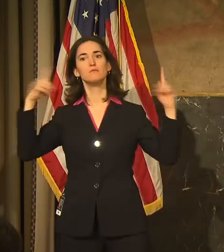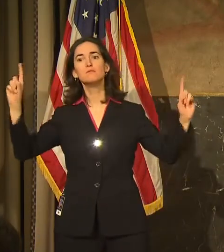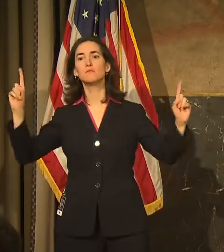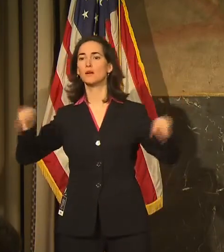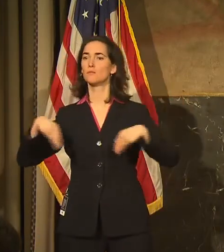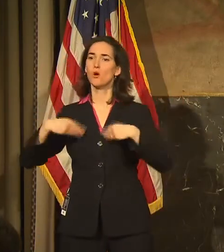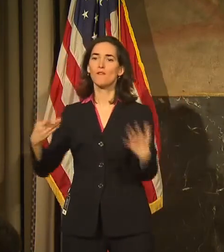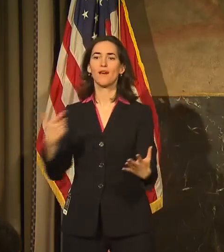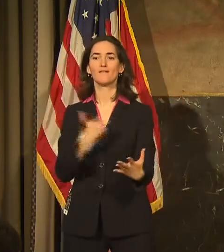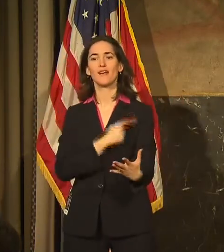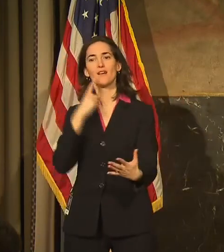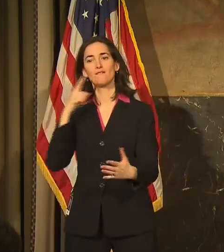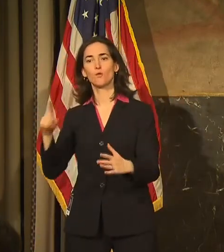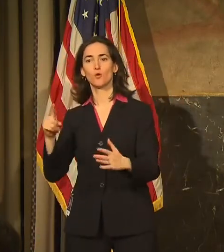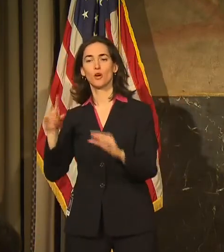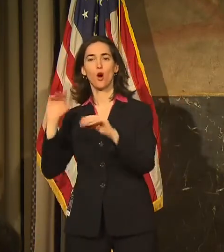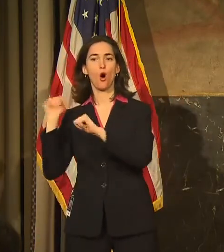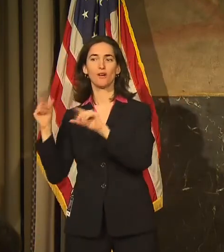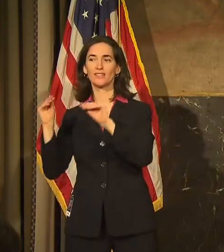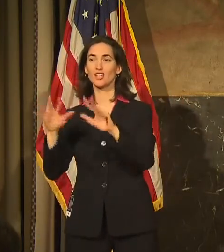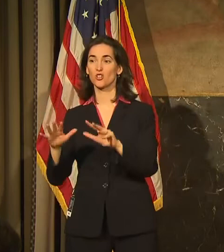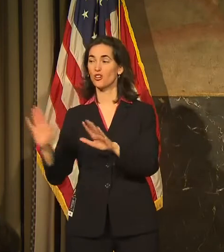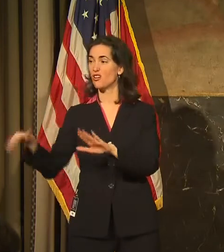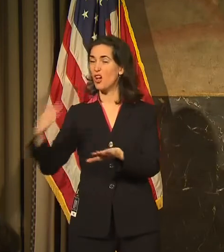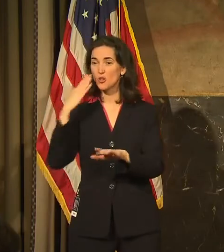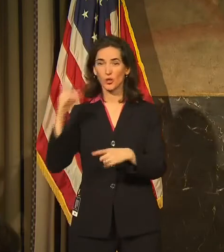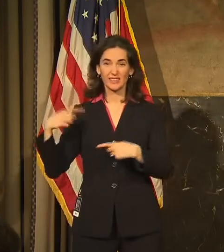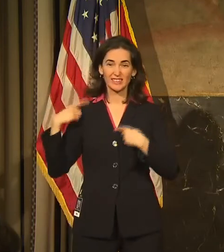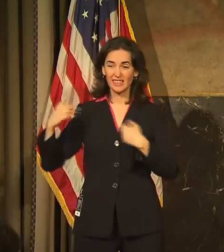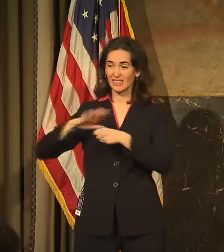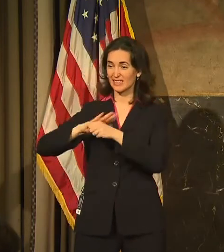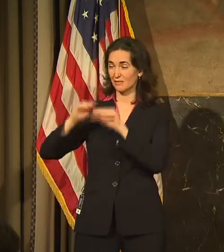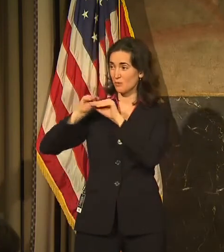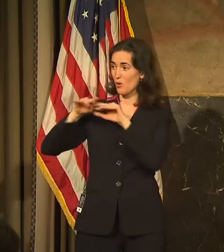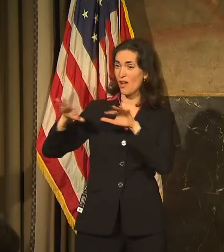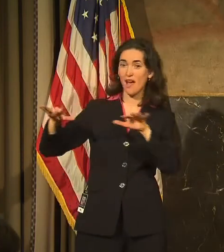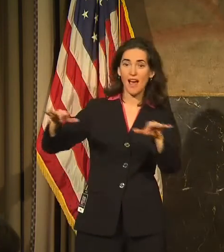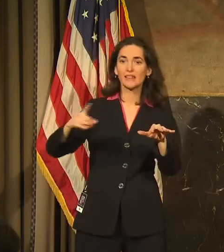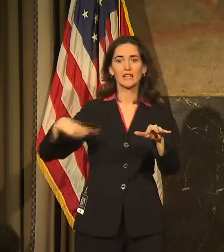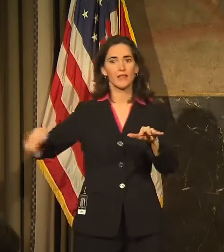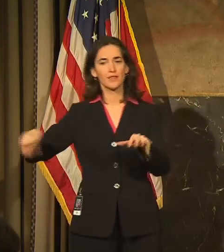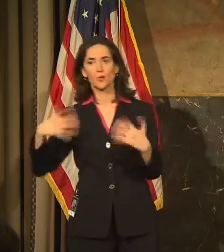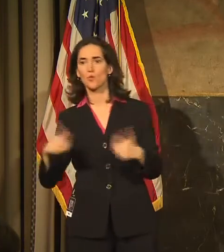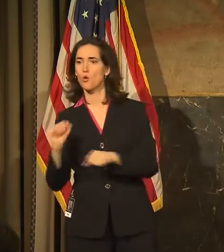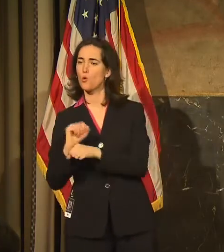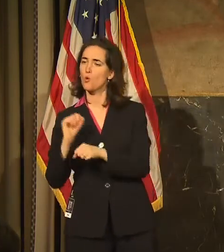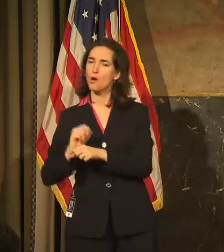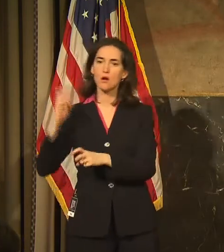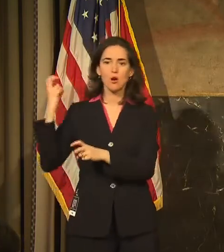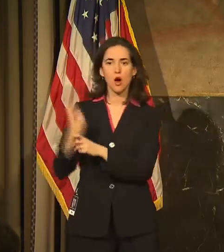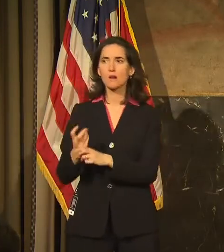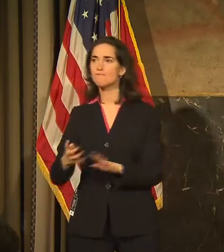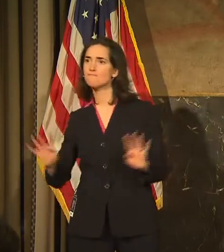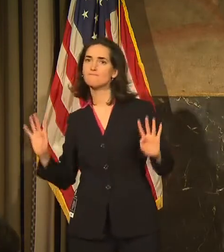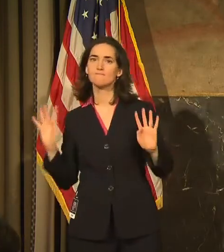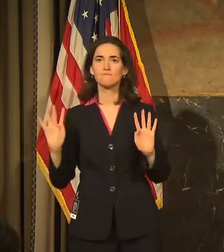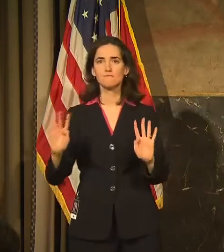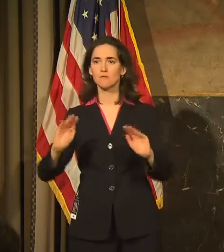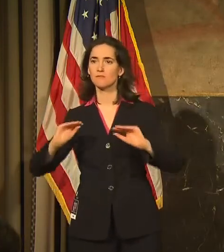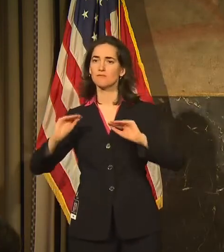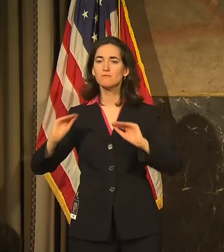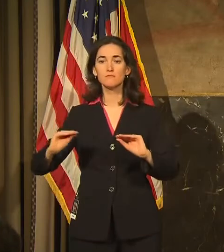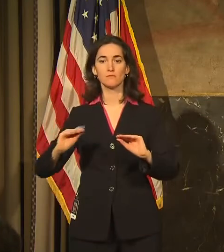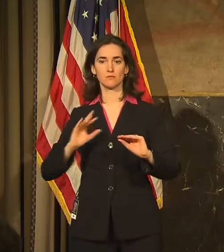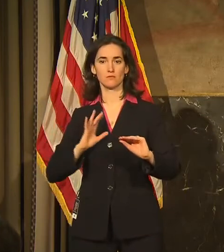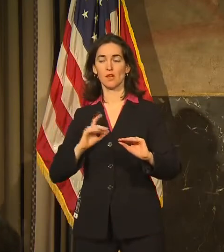state. As we all know, they've been on the front lines of this pandemic, and they play a critical role in our continued recovery